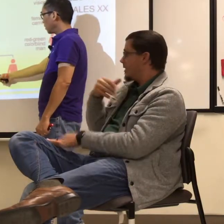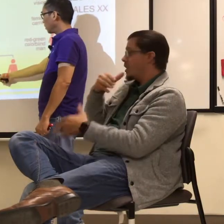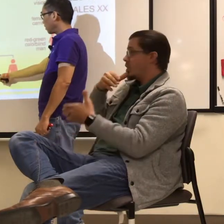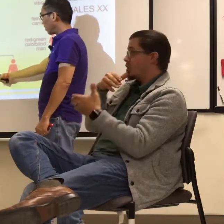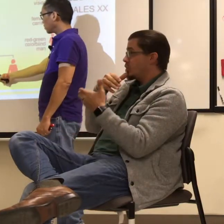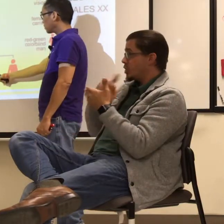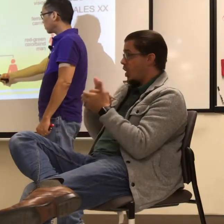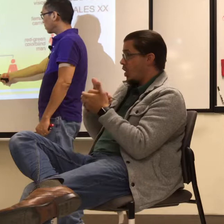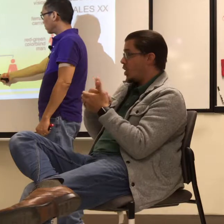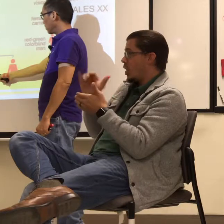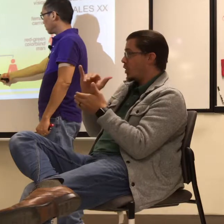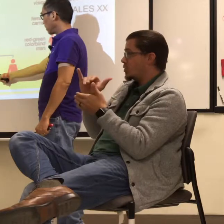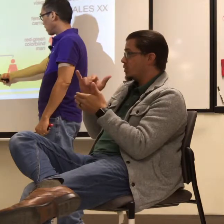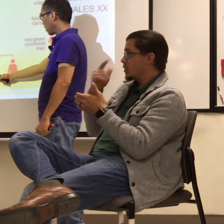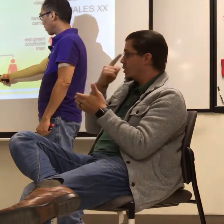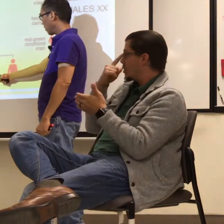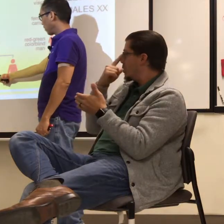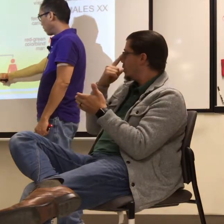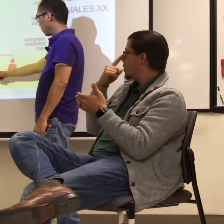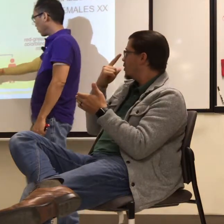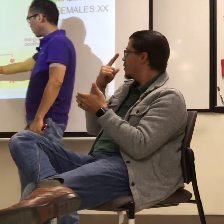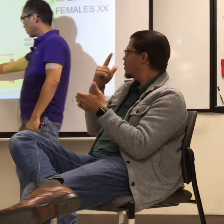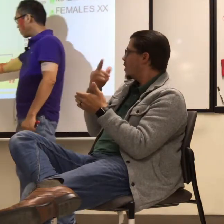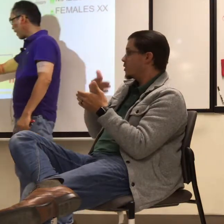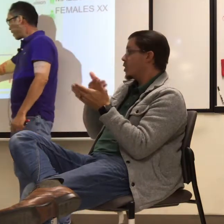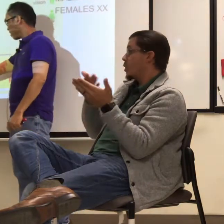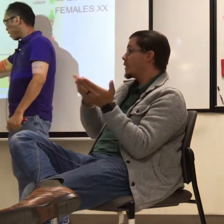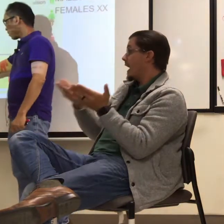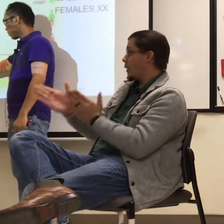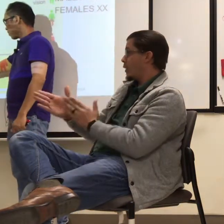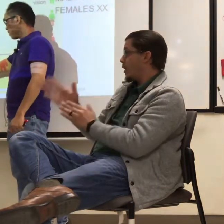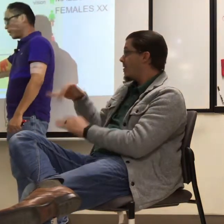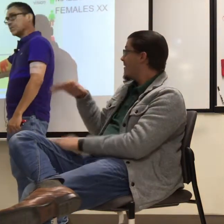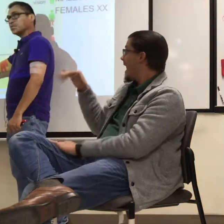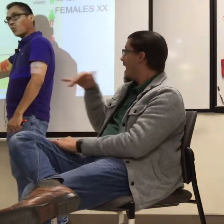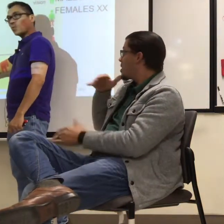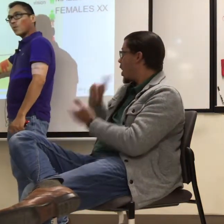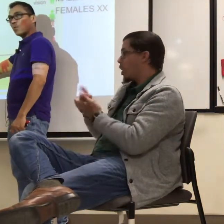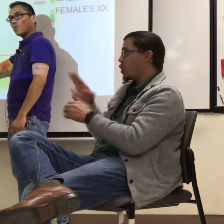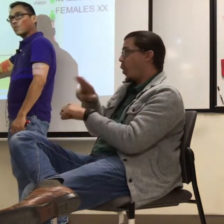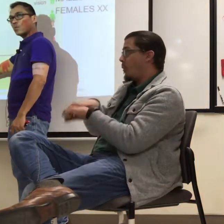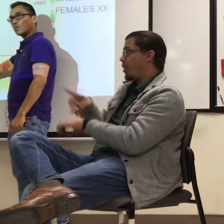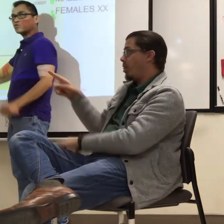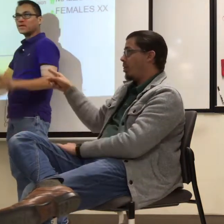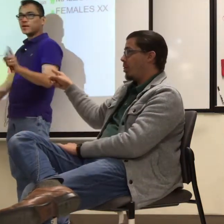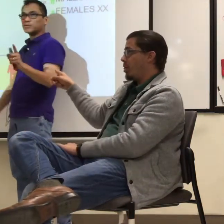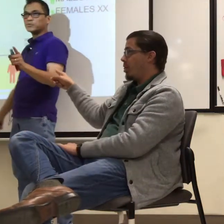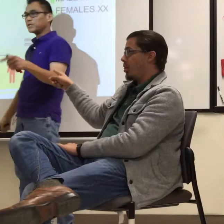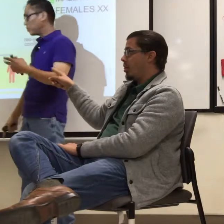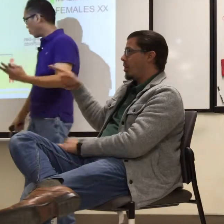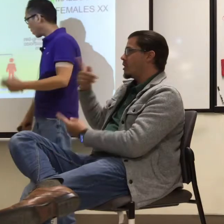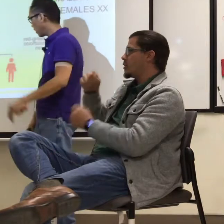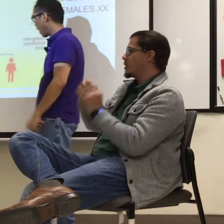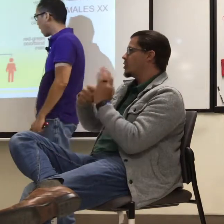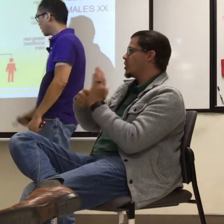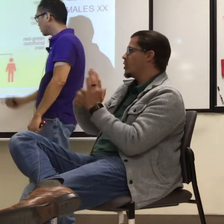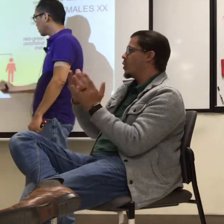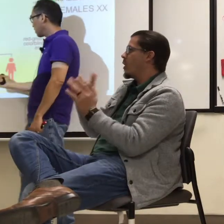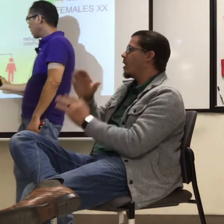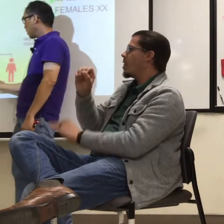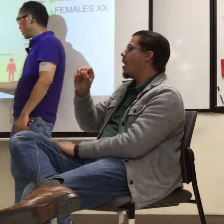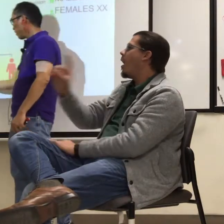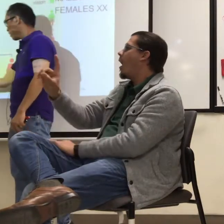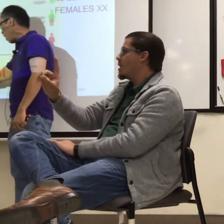daughter, also a carrier. That daughter is normal. They're trying to illustrate to you what are the